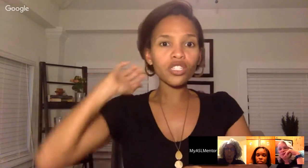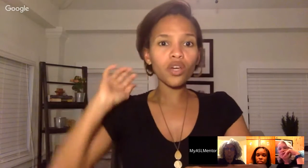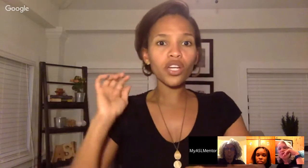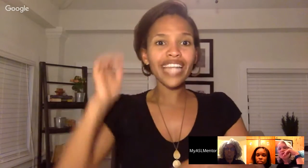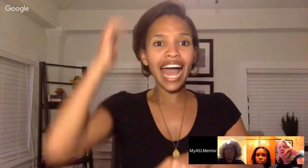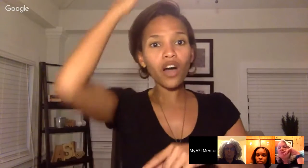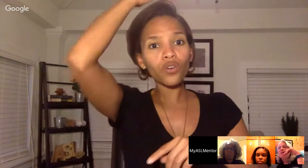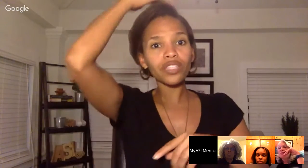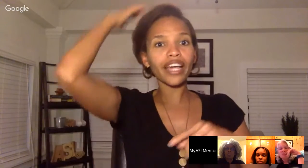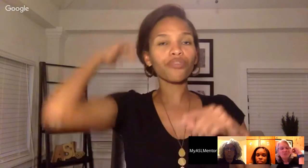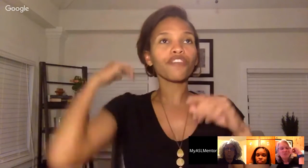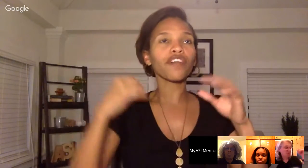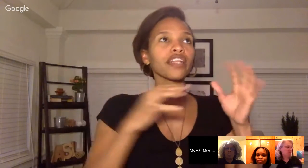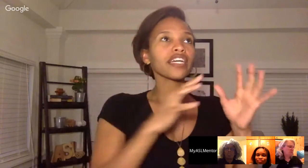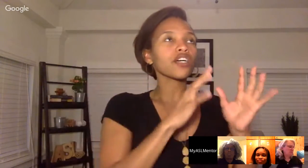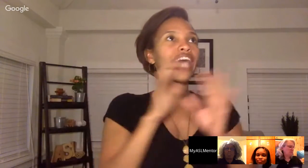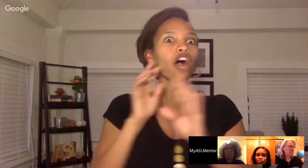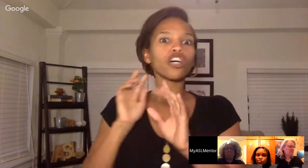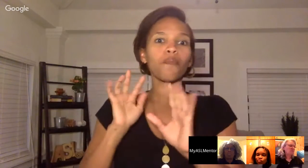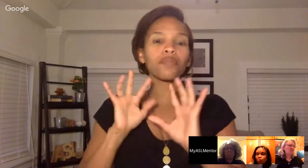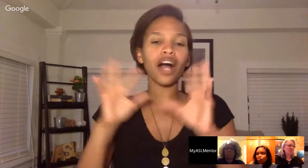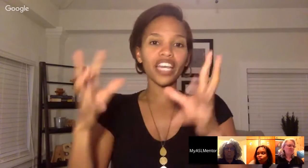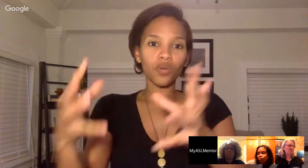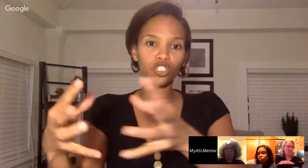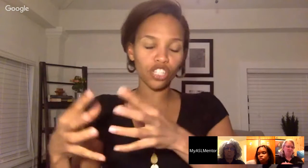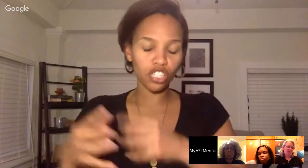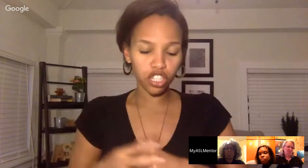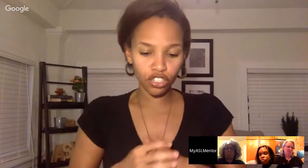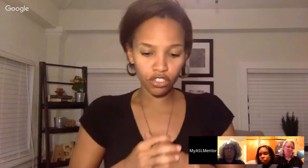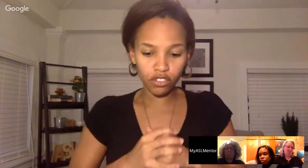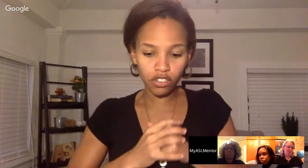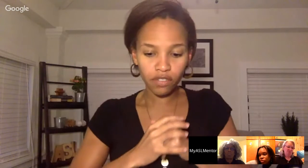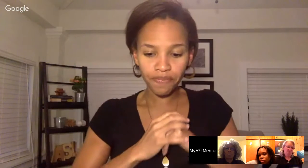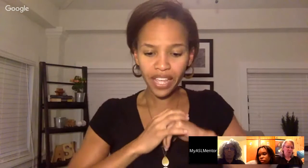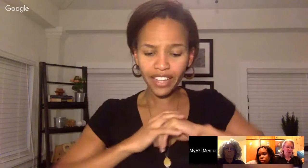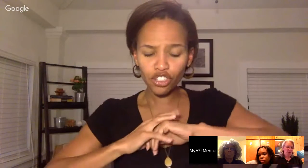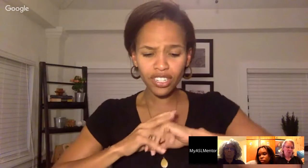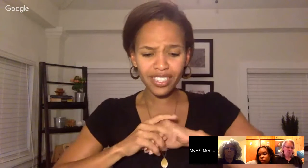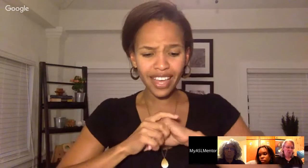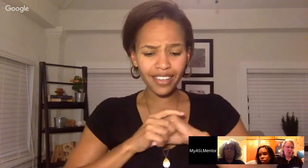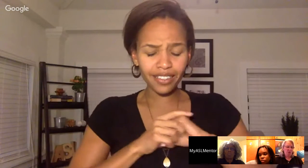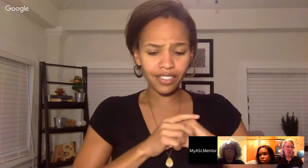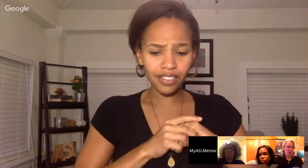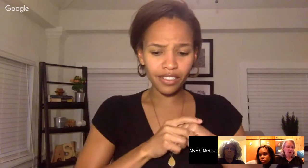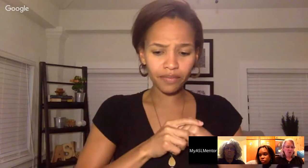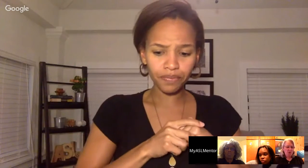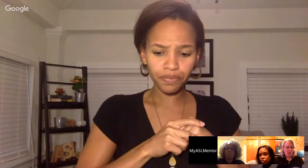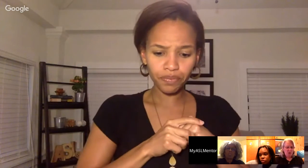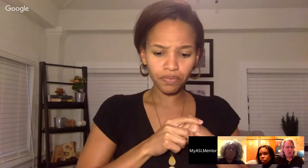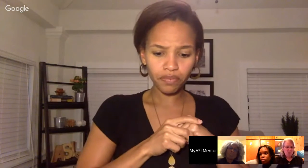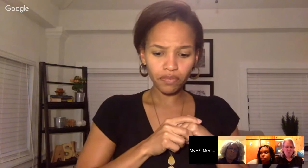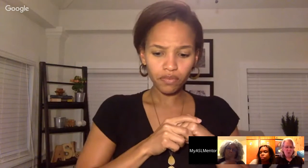she's now like now applying what she's learned. And she says,